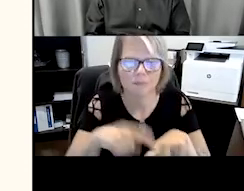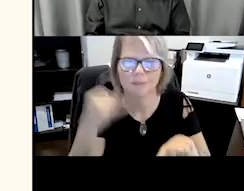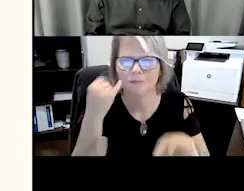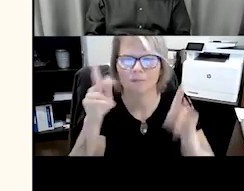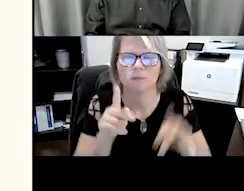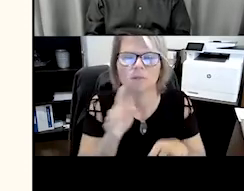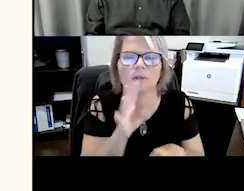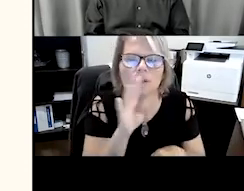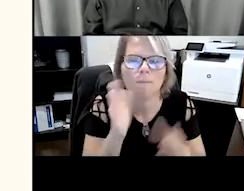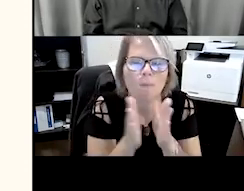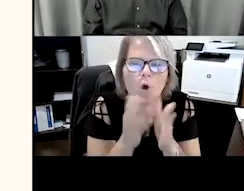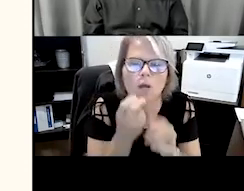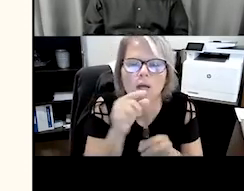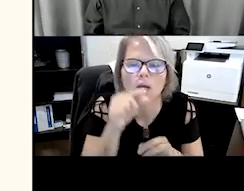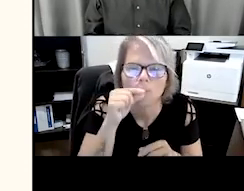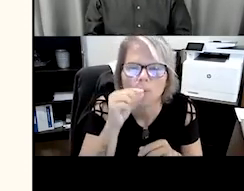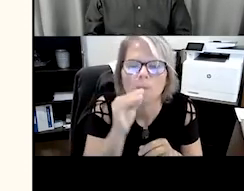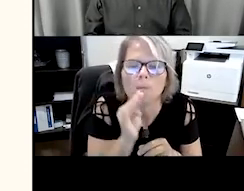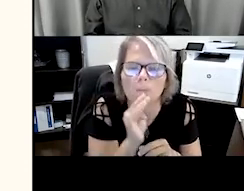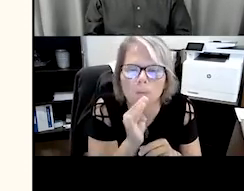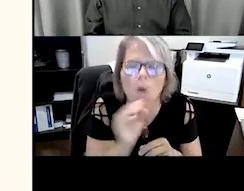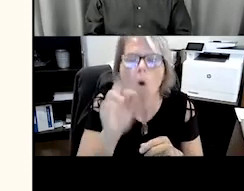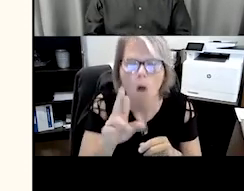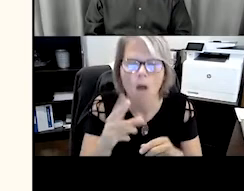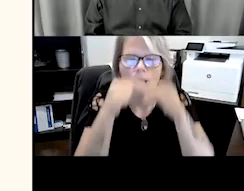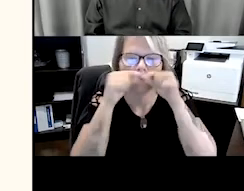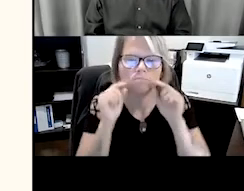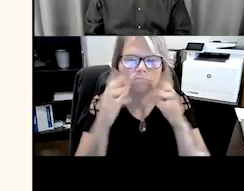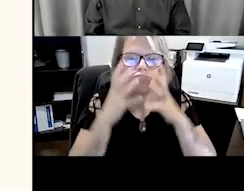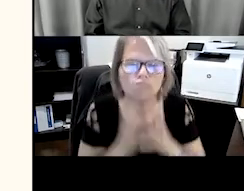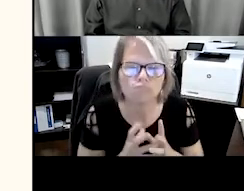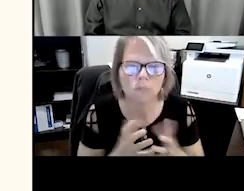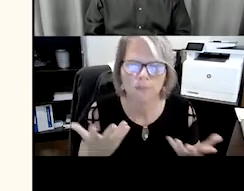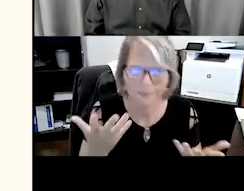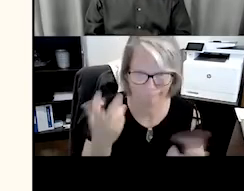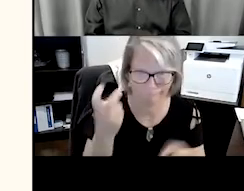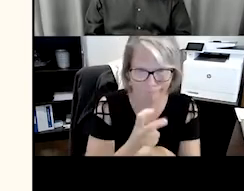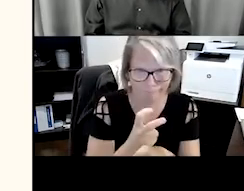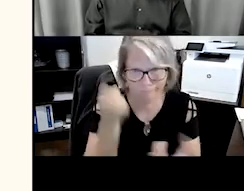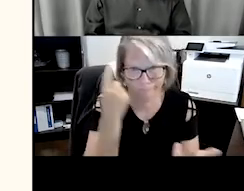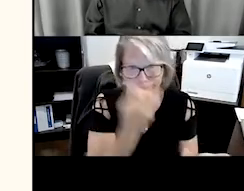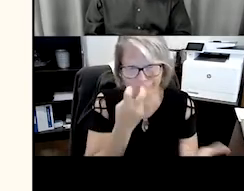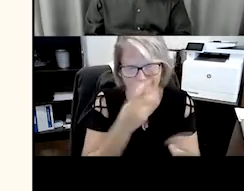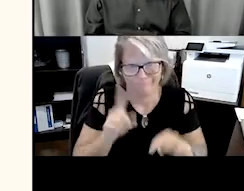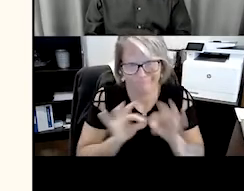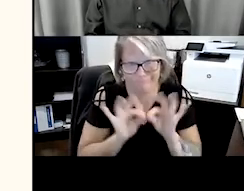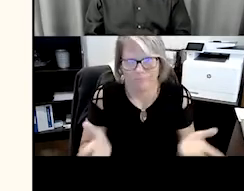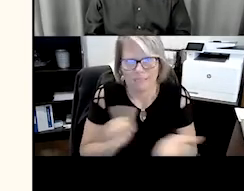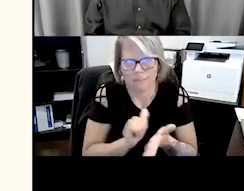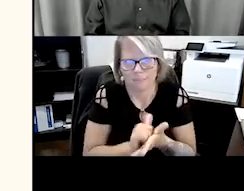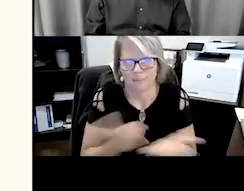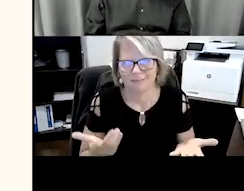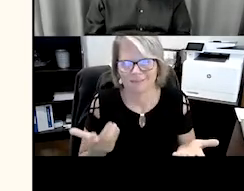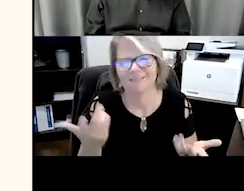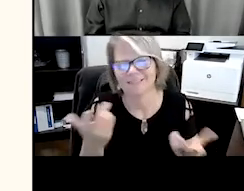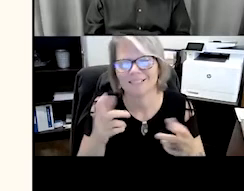of what you say when they're depending on lip reading. So also, if a person, doesn't have a lot of mouth movement when they talk, or has a